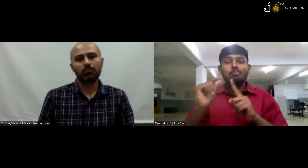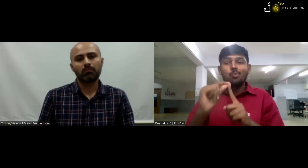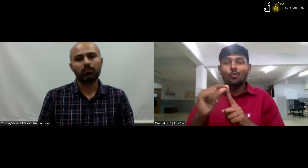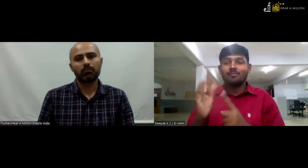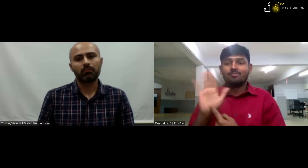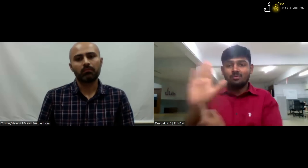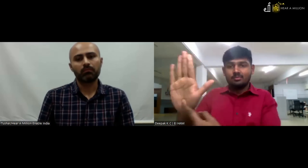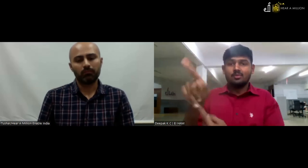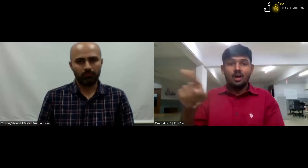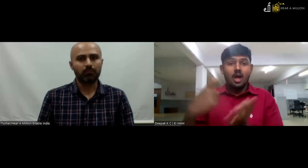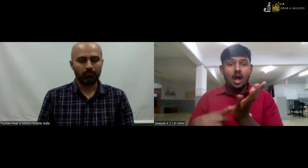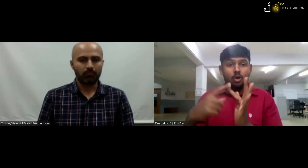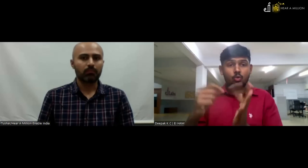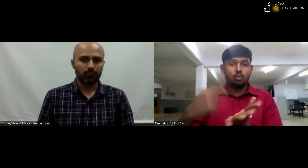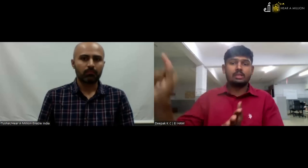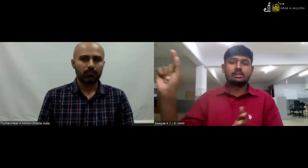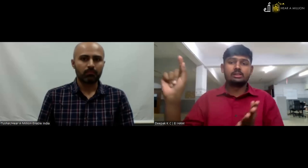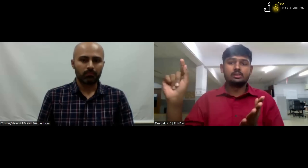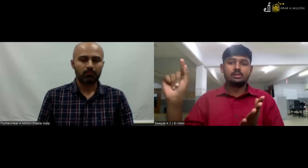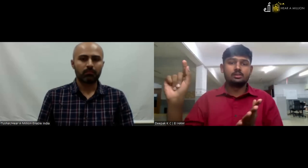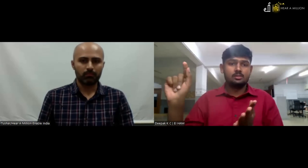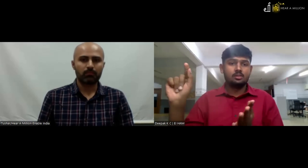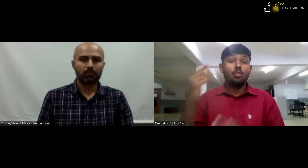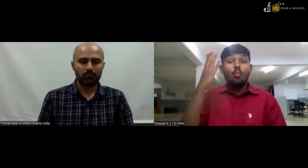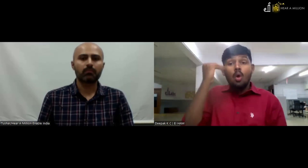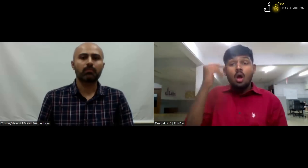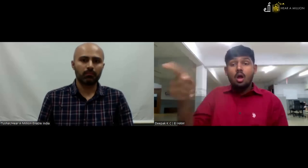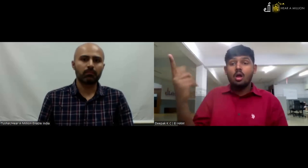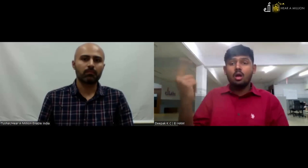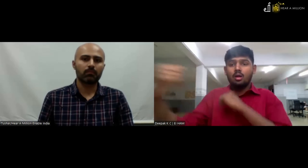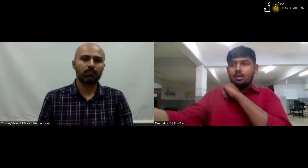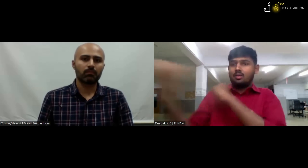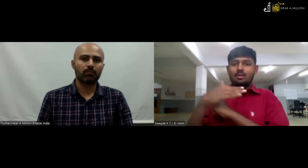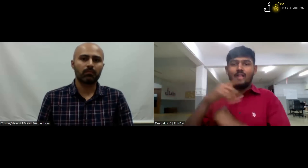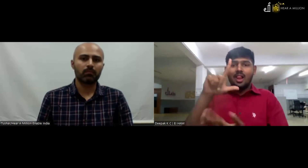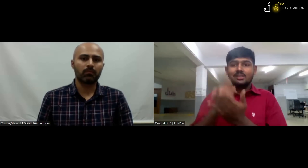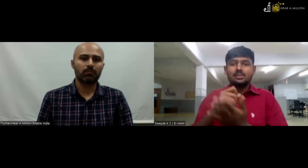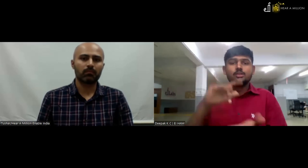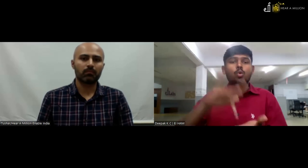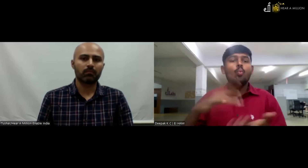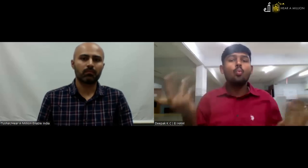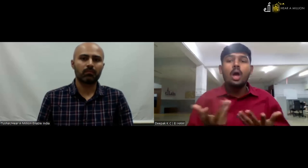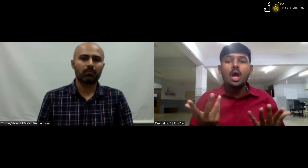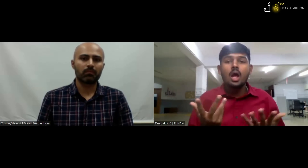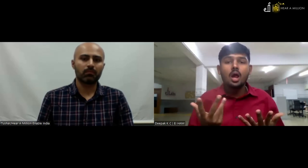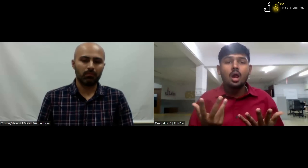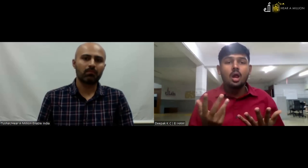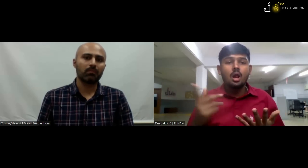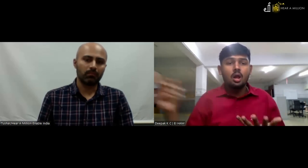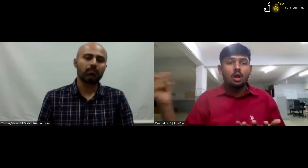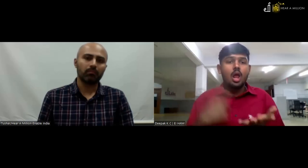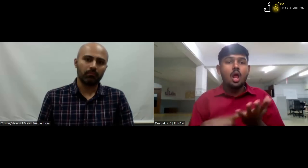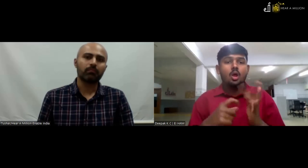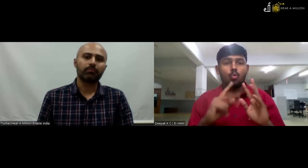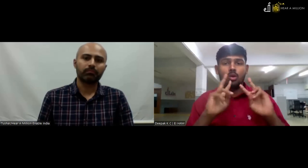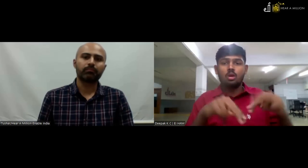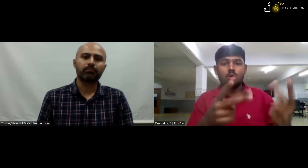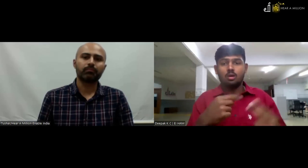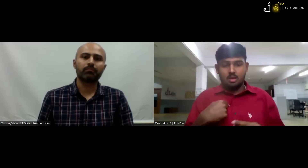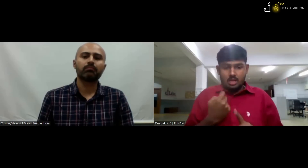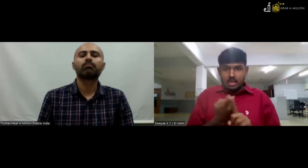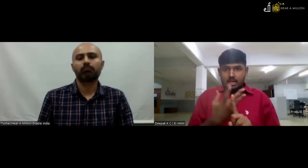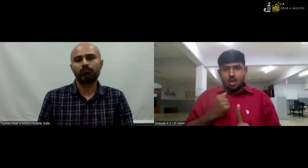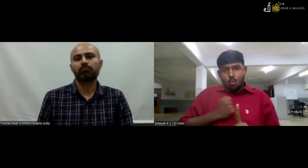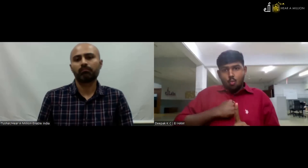residential proof? Are you a tenant? You have to have proof. Without proof, this cannot be approved. Because where will they send